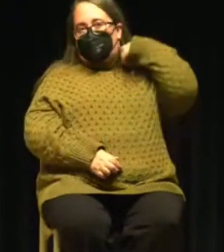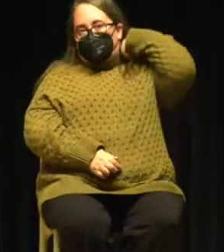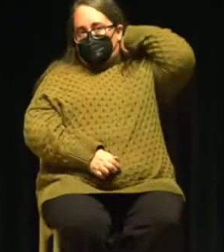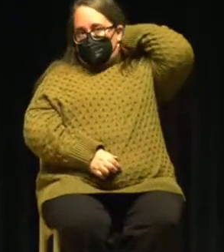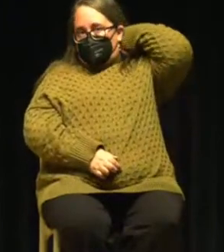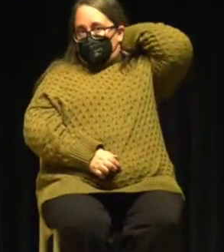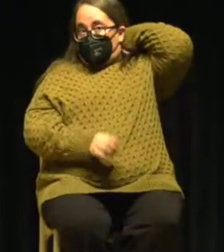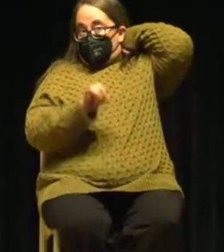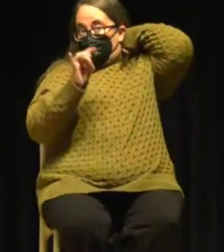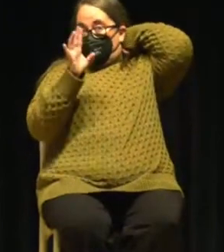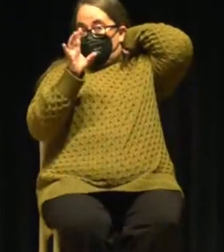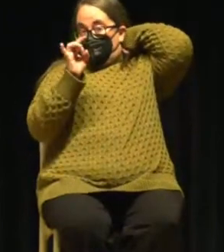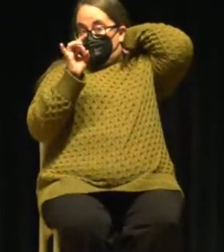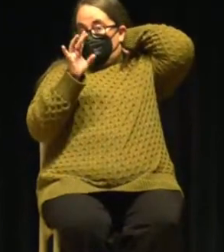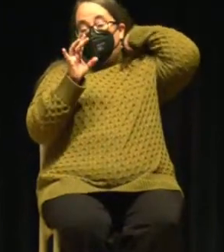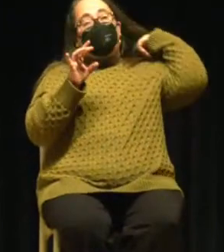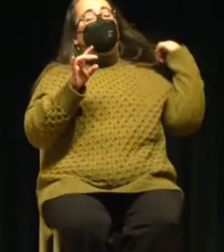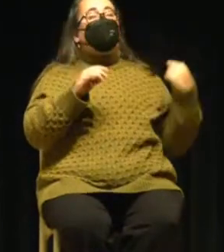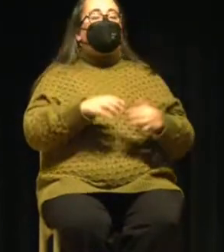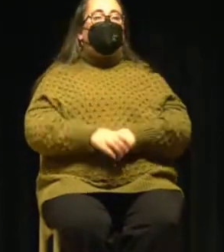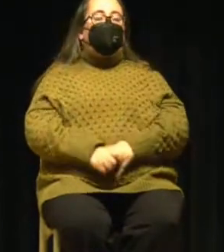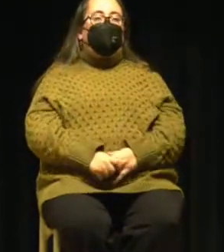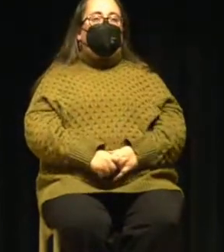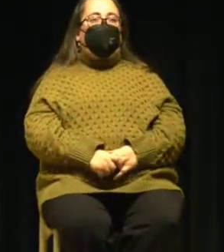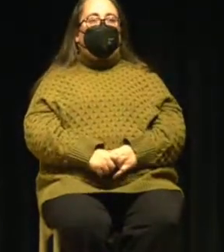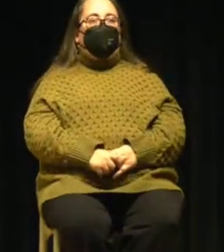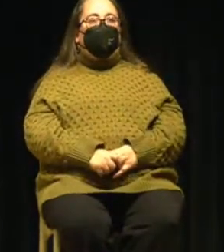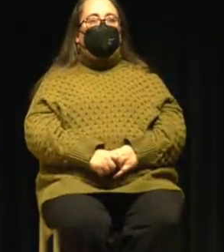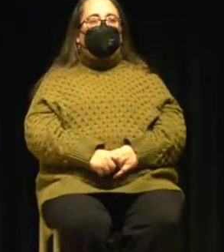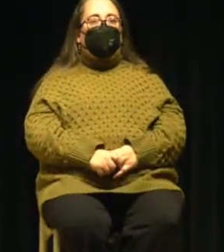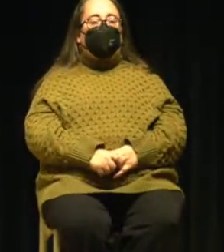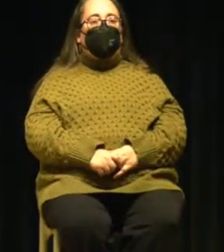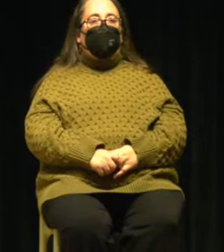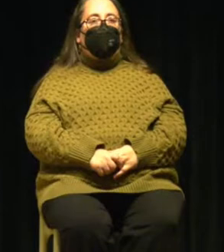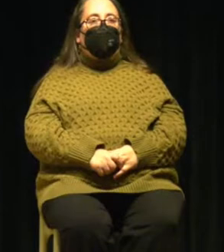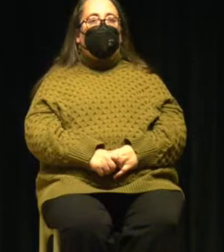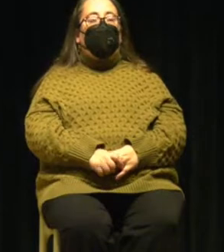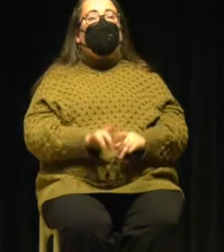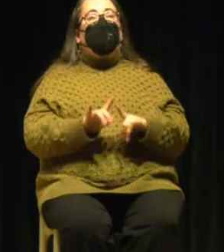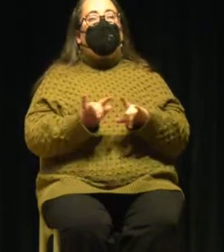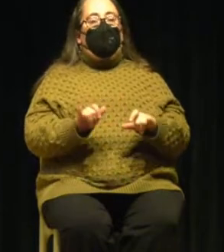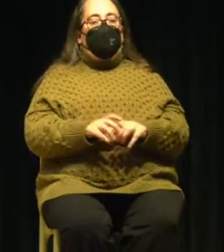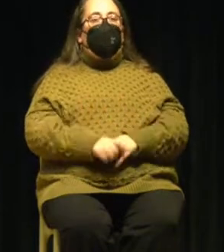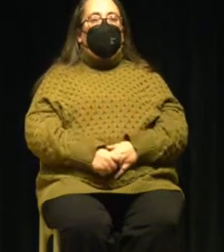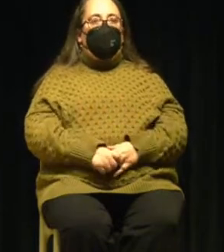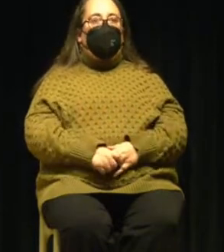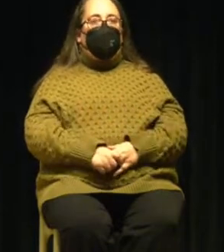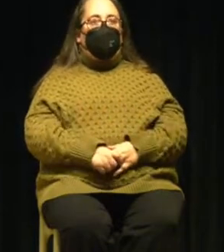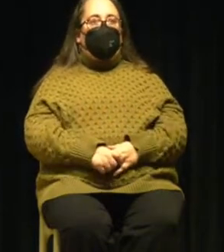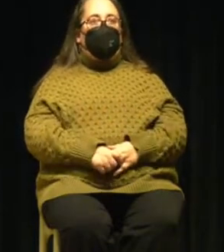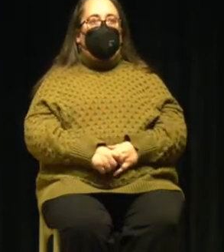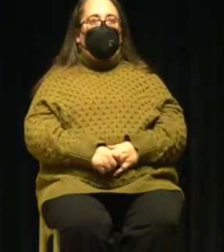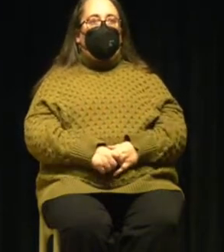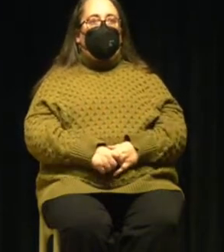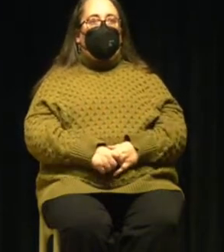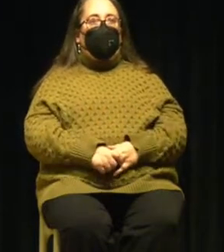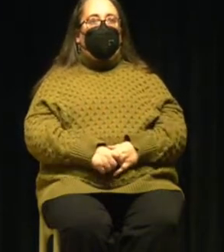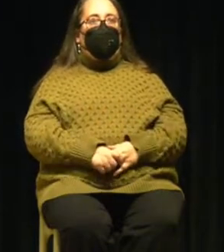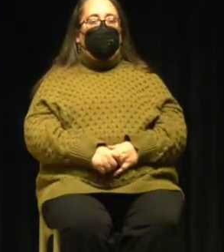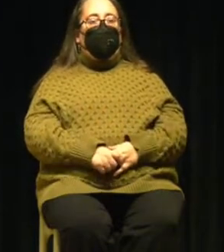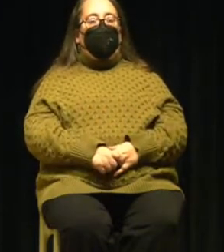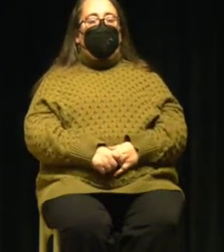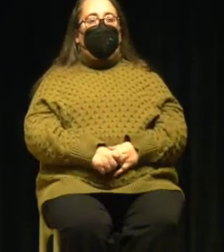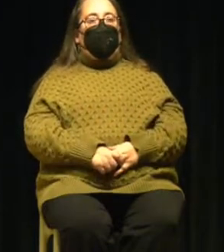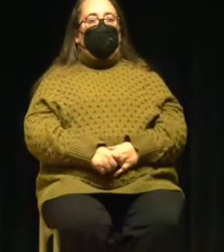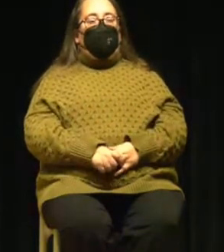was like torture. It was torture. And at the same time, I was like, my two choices are